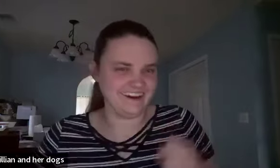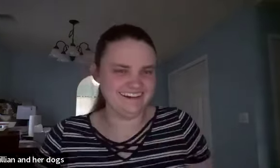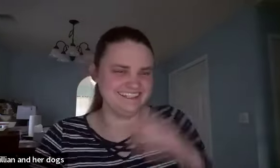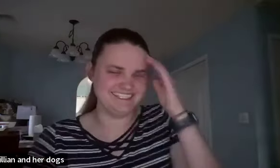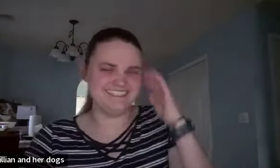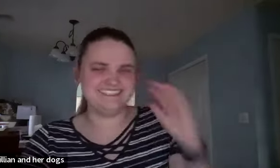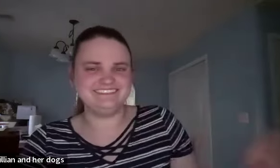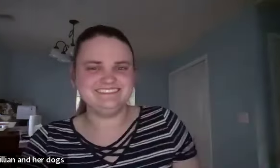here.